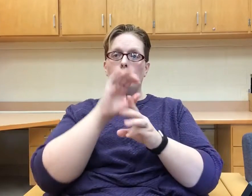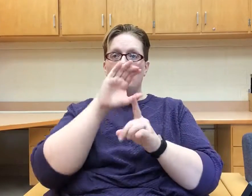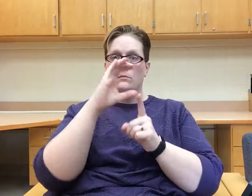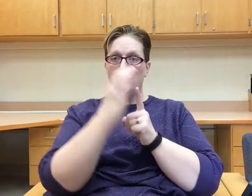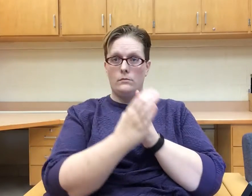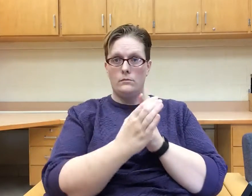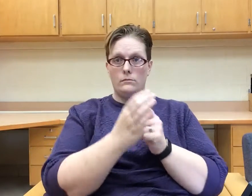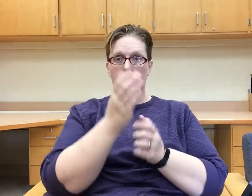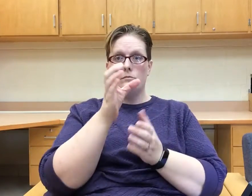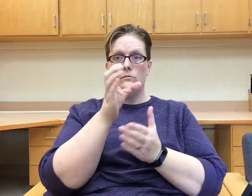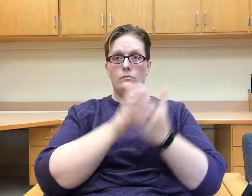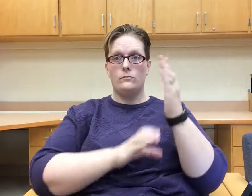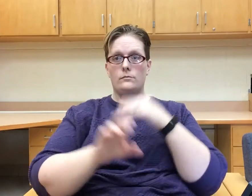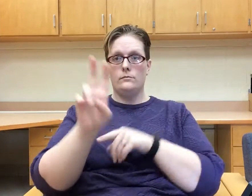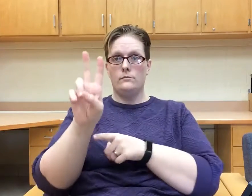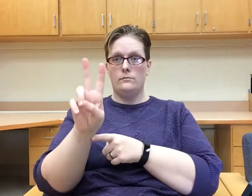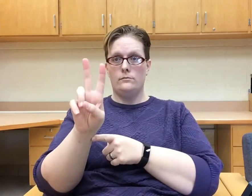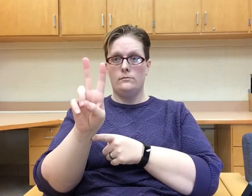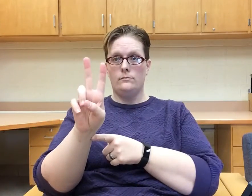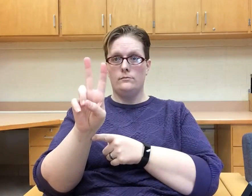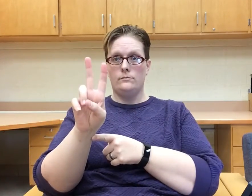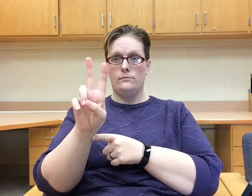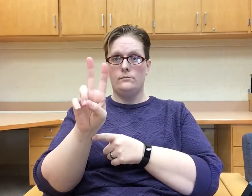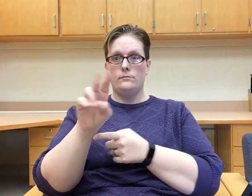World Cultures, Chapter 2.